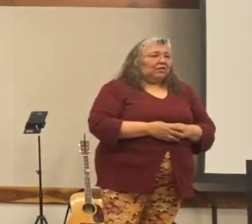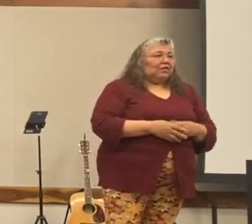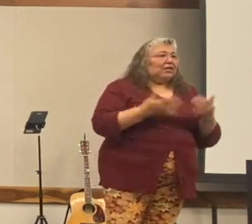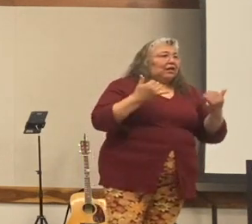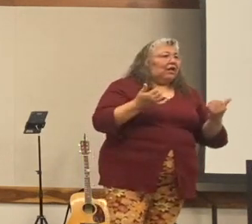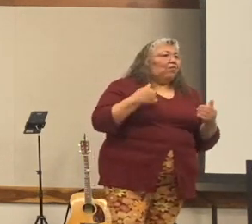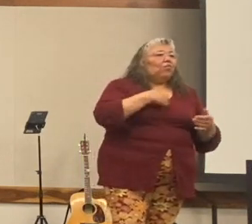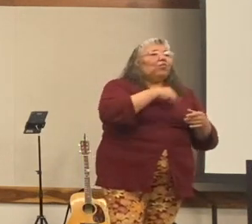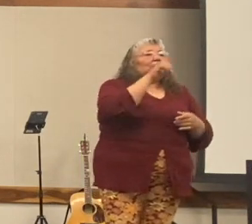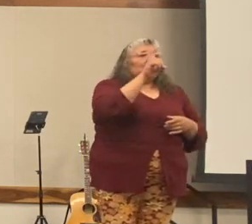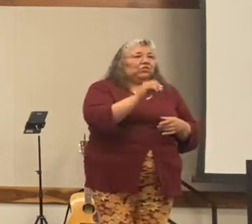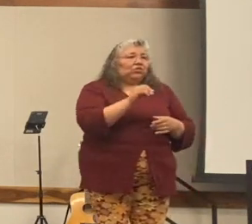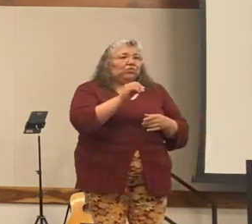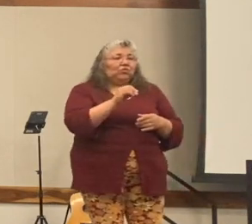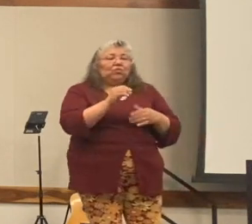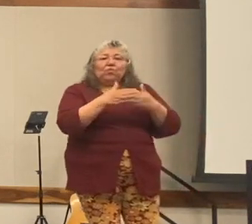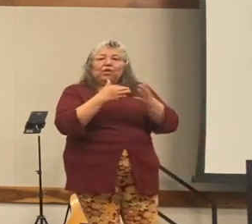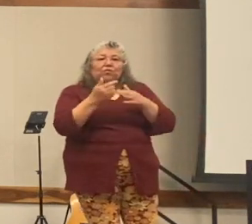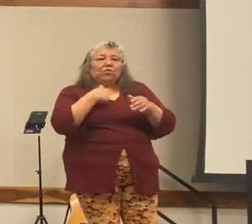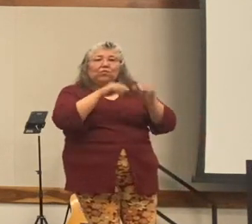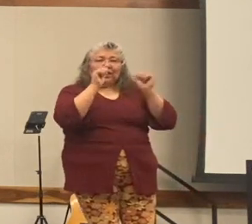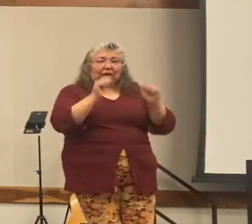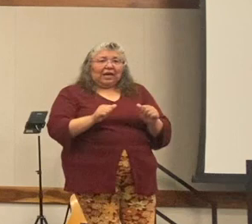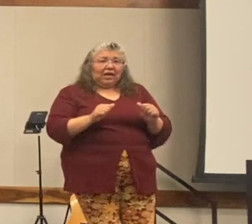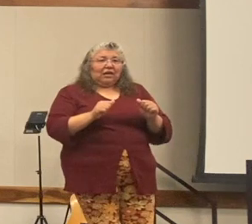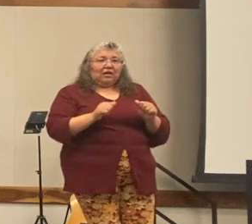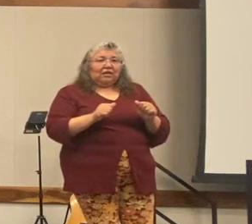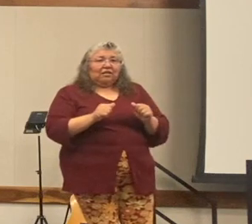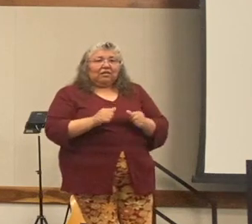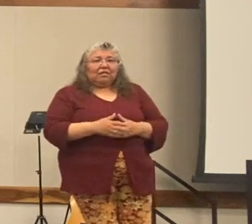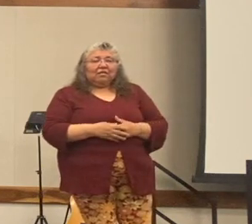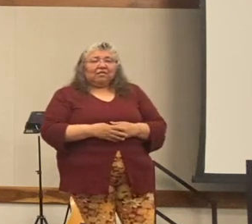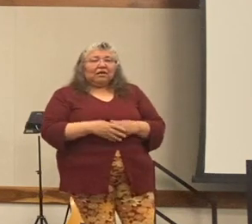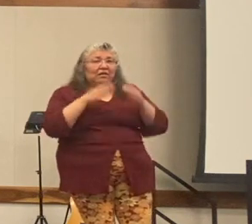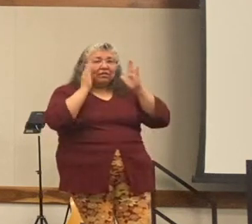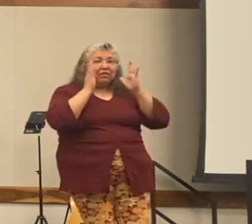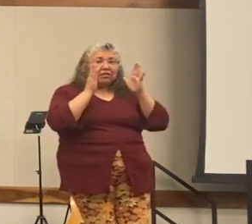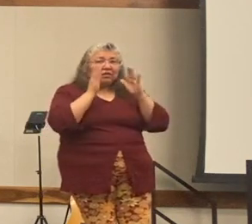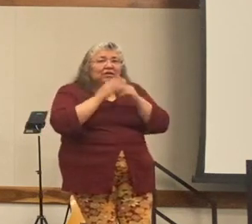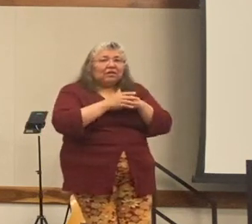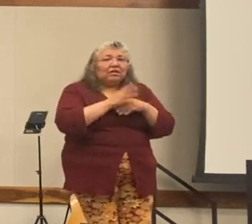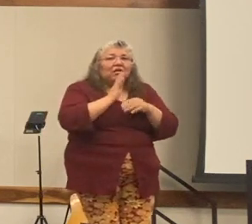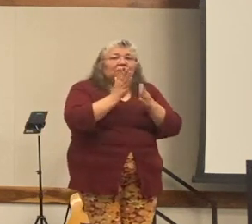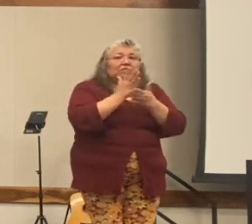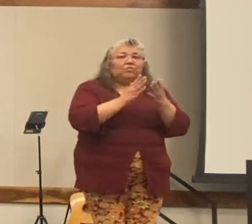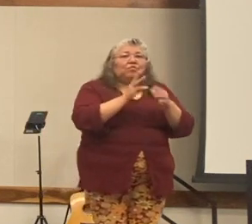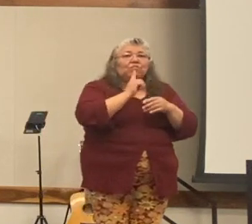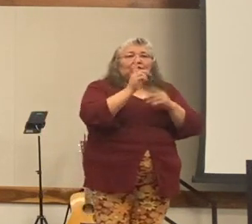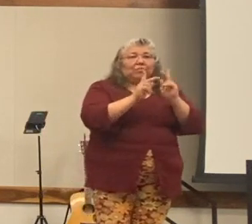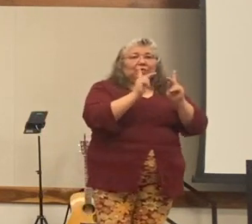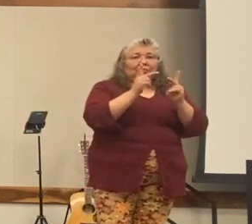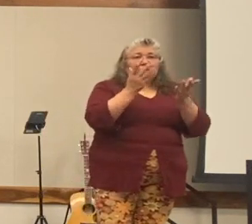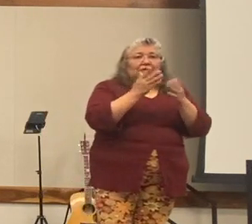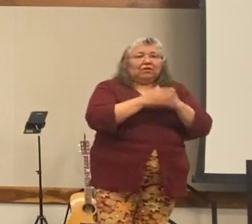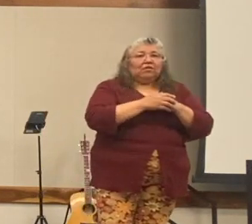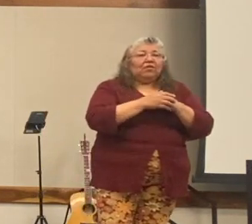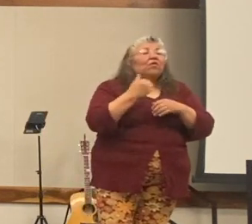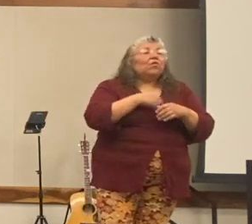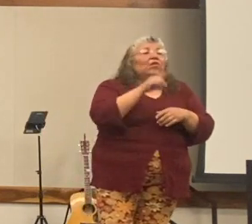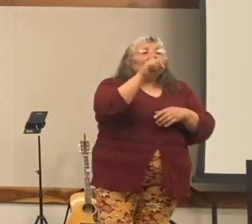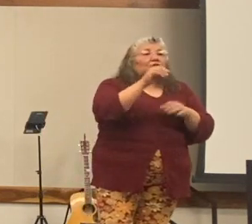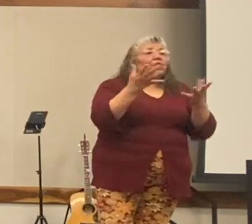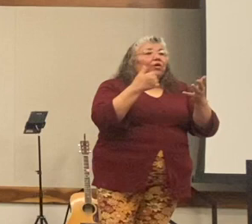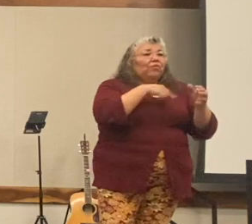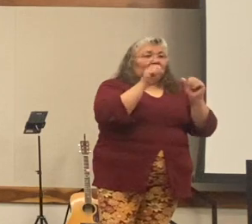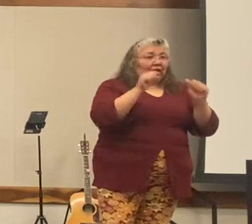So we do whatever we can, right? Listen, I just want to talk to some real people here today. We do